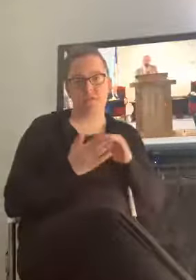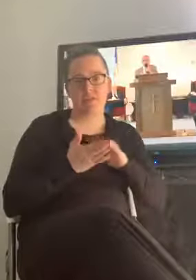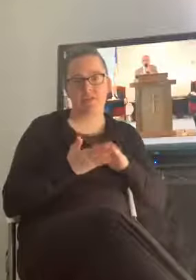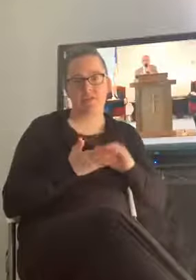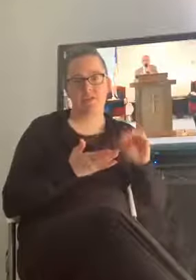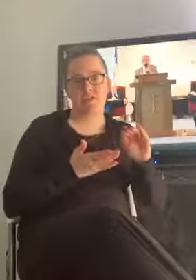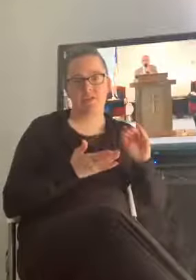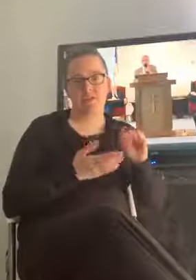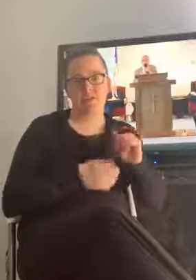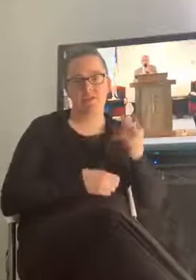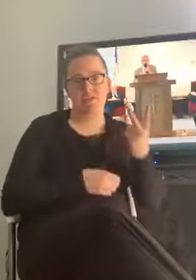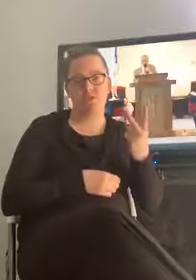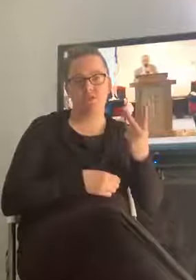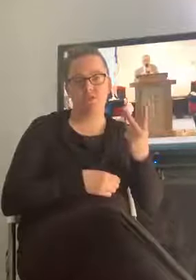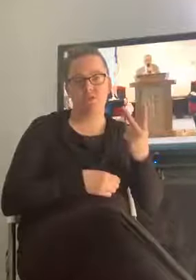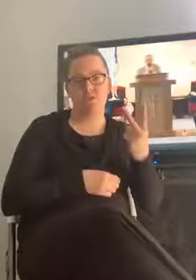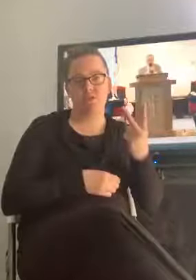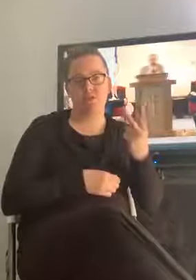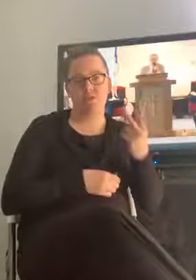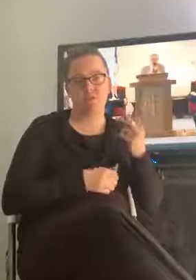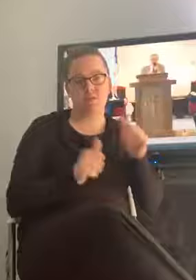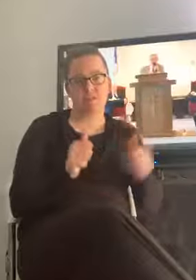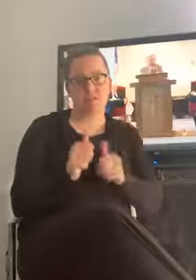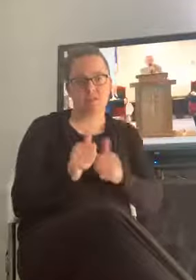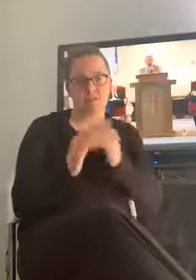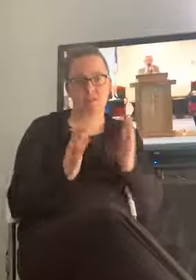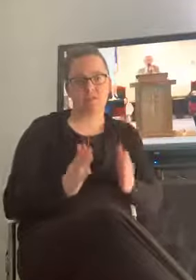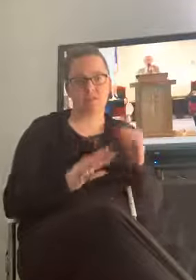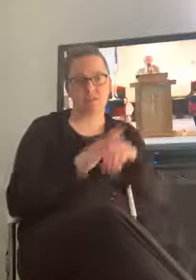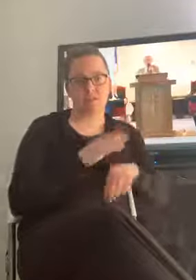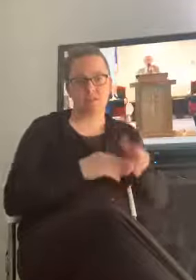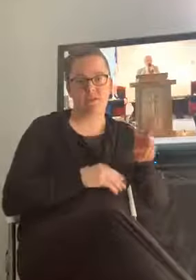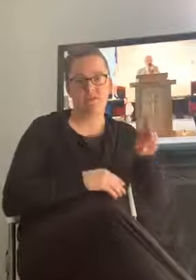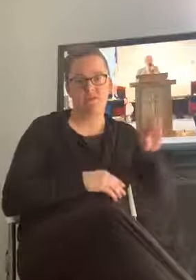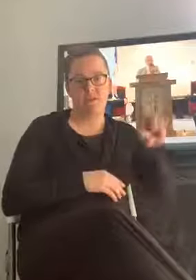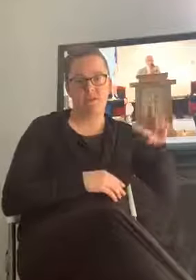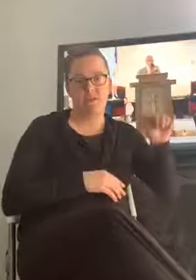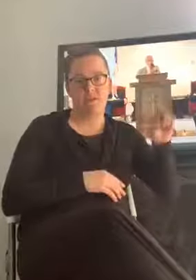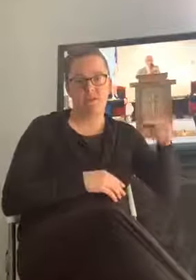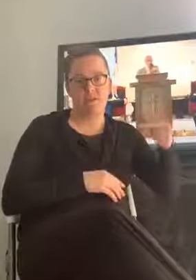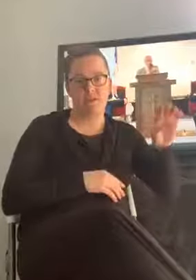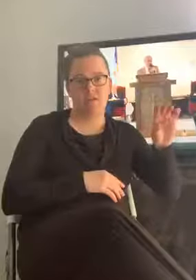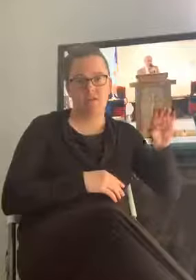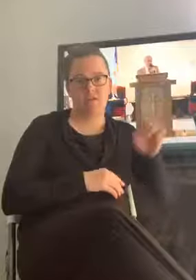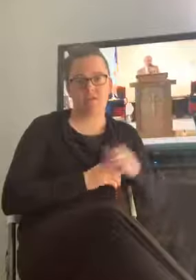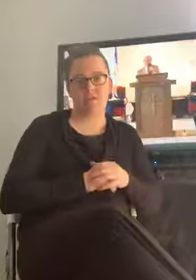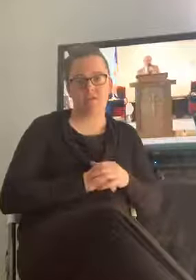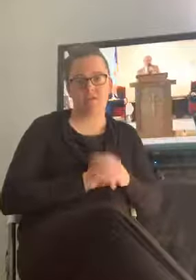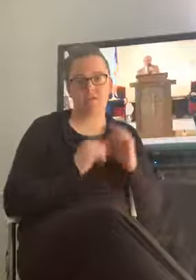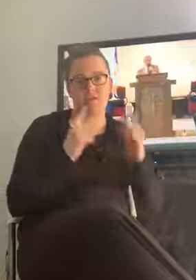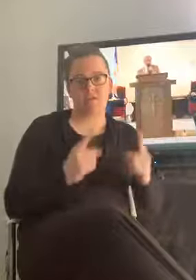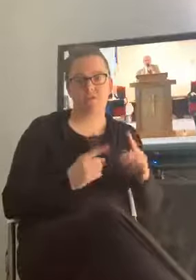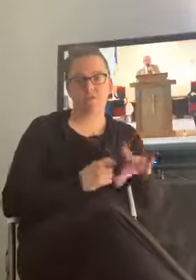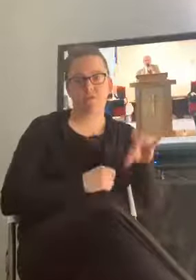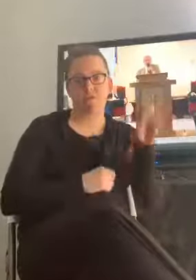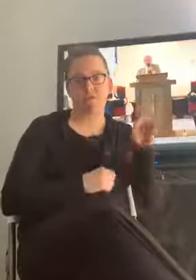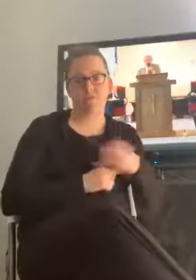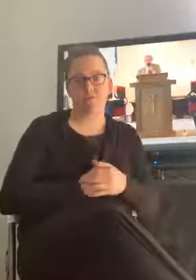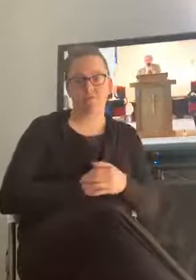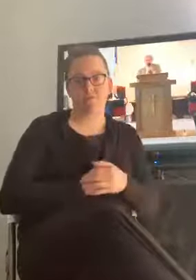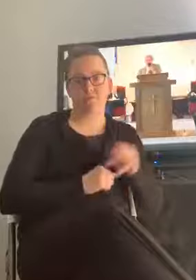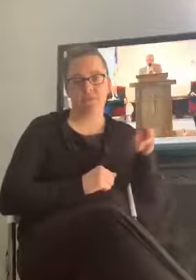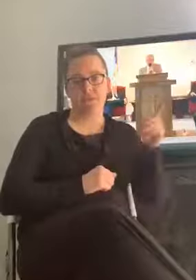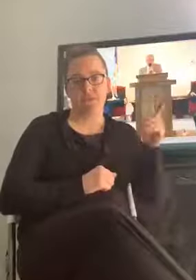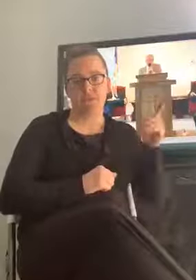to this village. And when you go there, you're going to find an